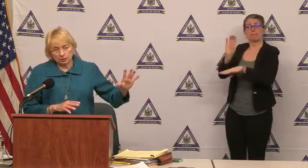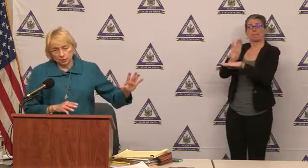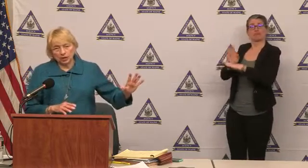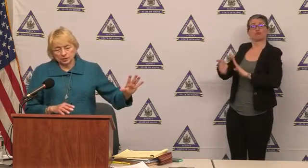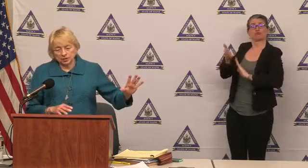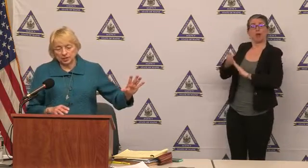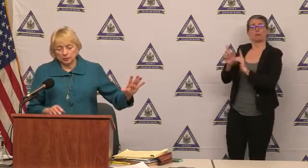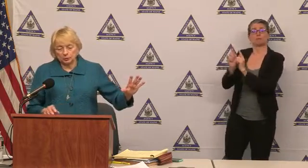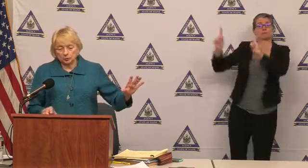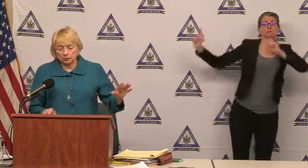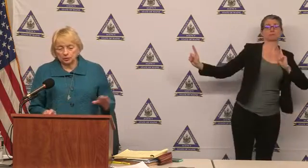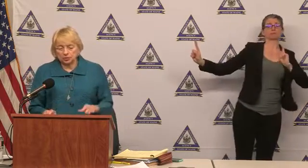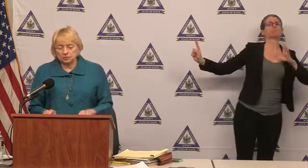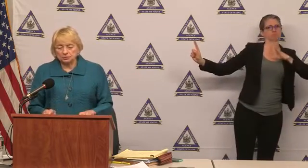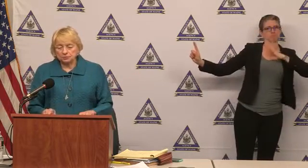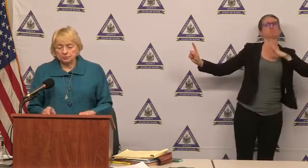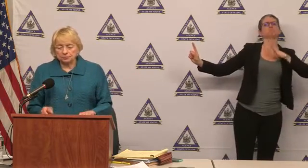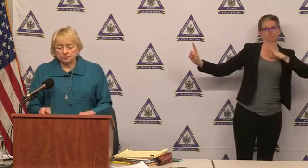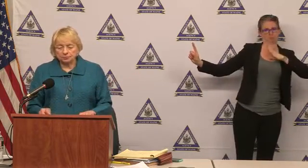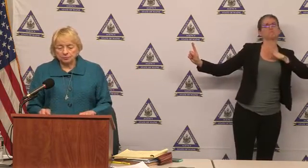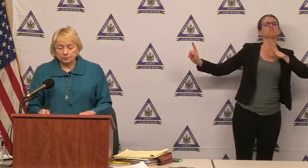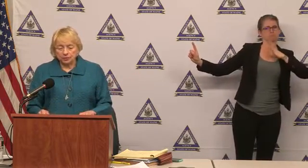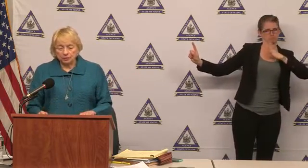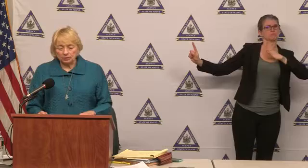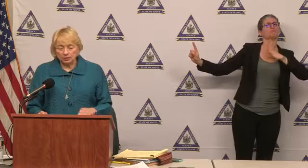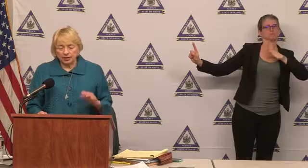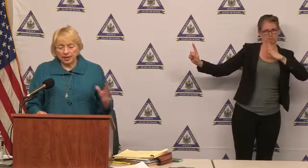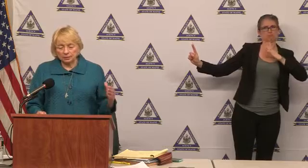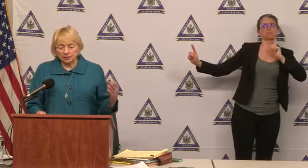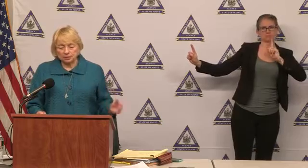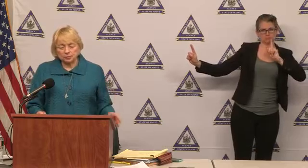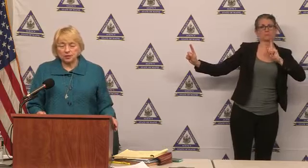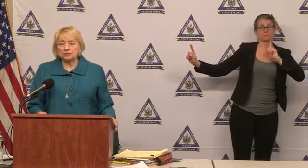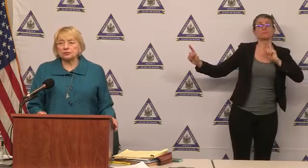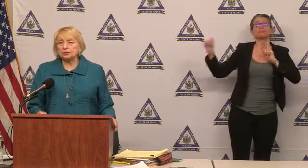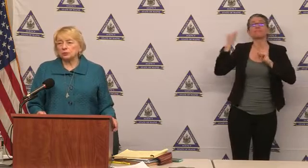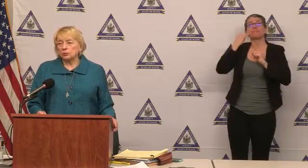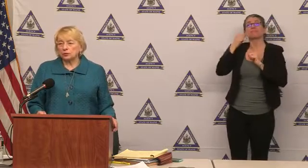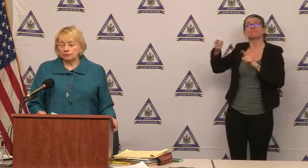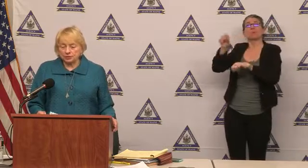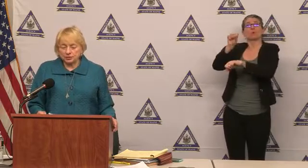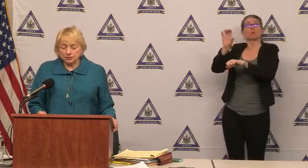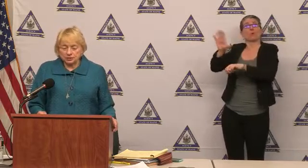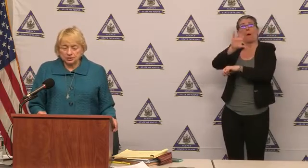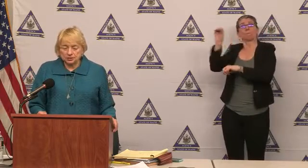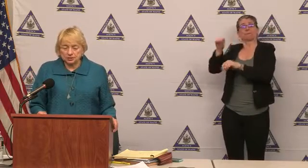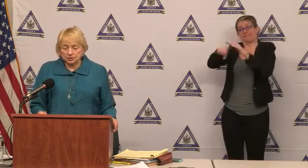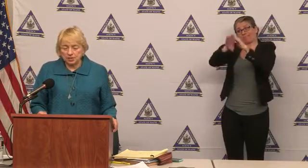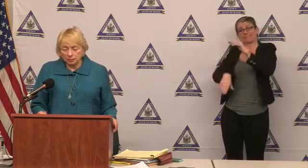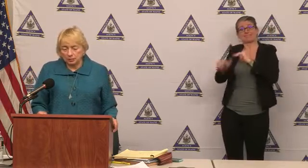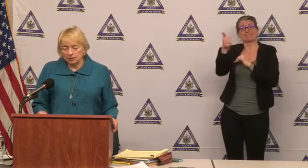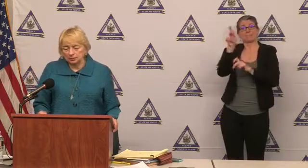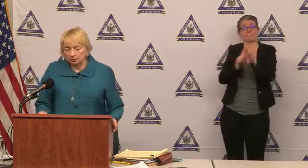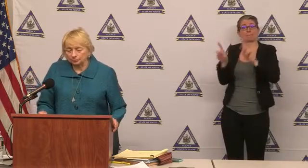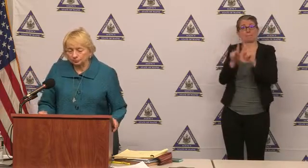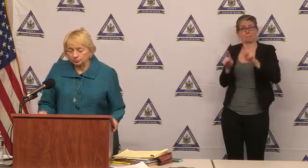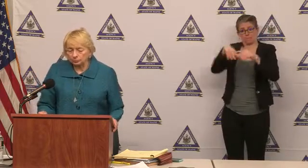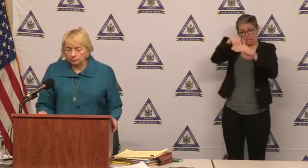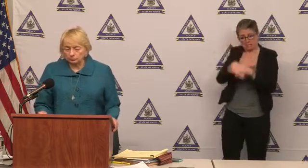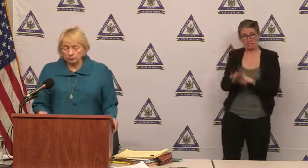not require 10 or more workers to gather in a space where physical distancing is not